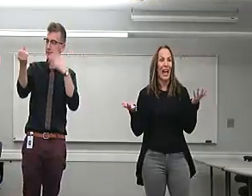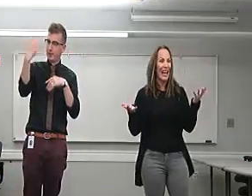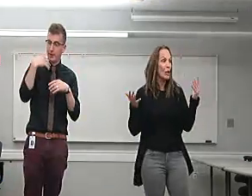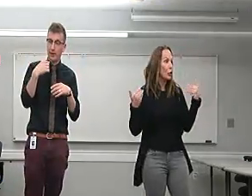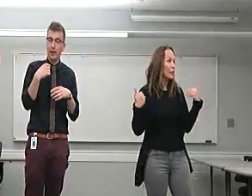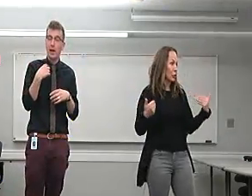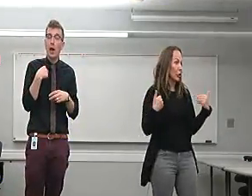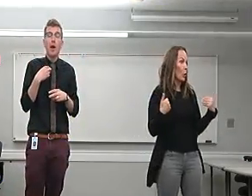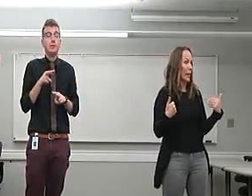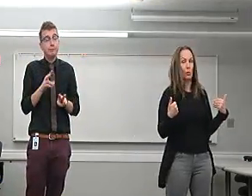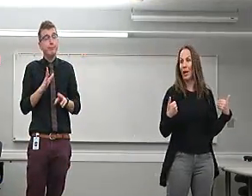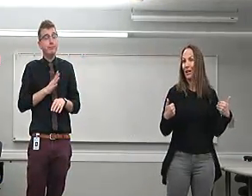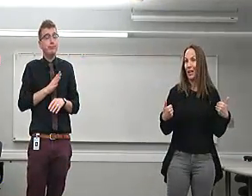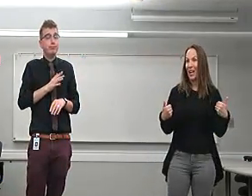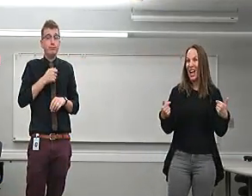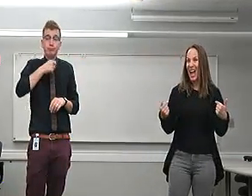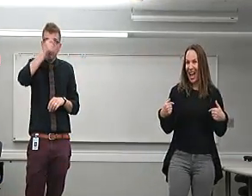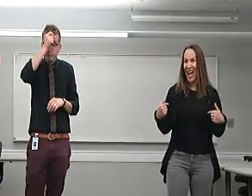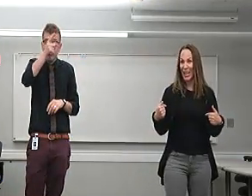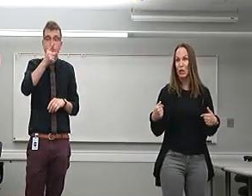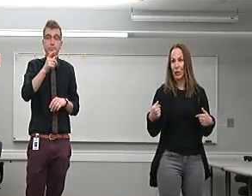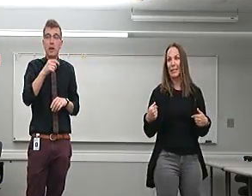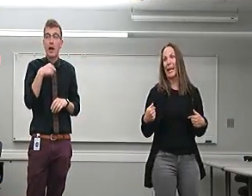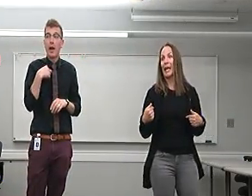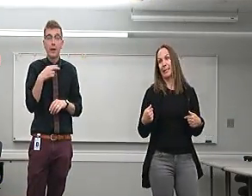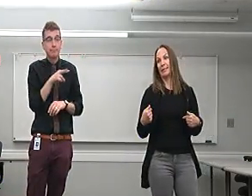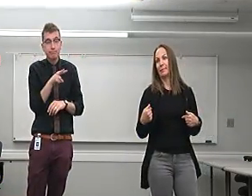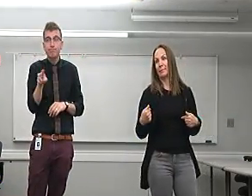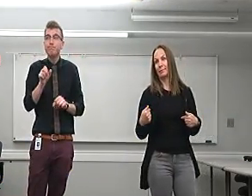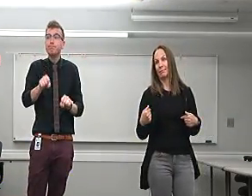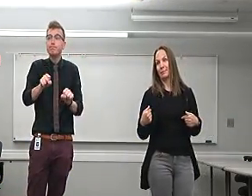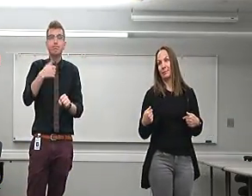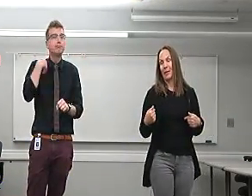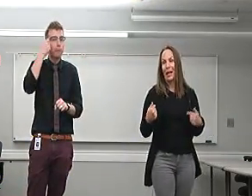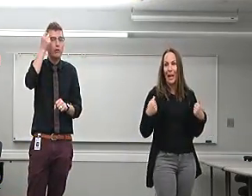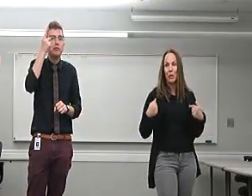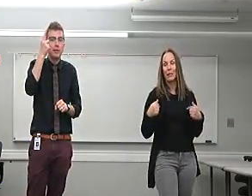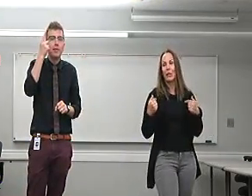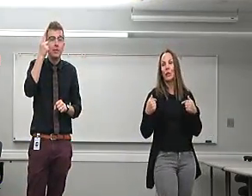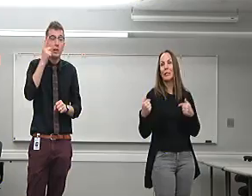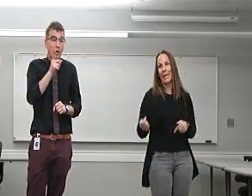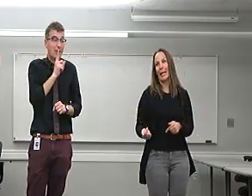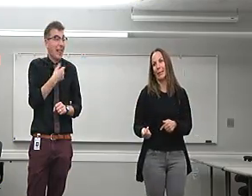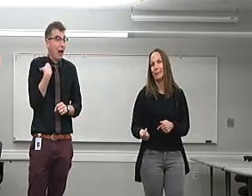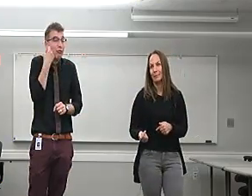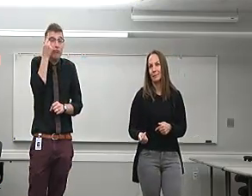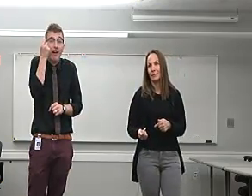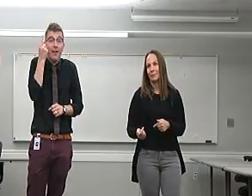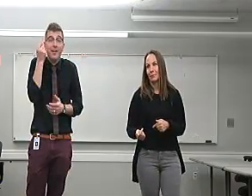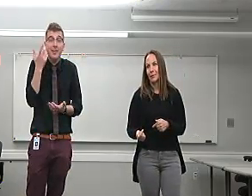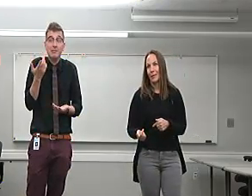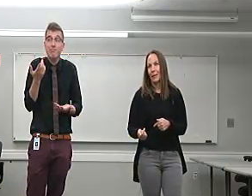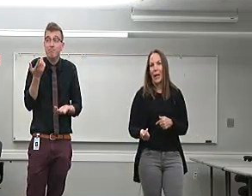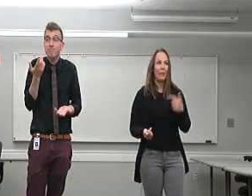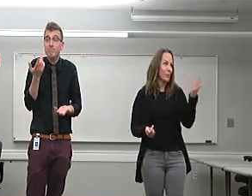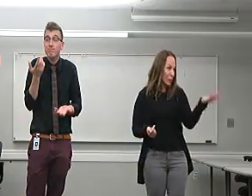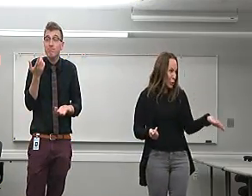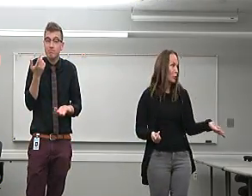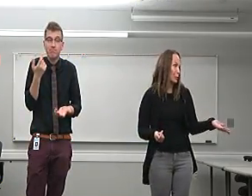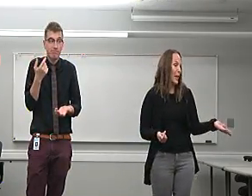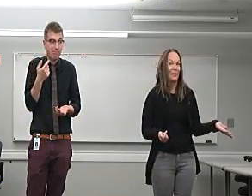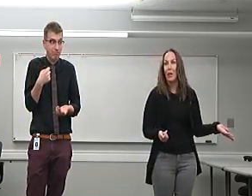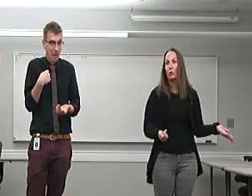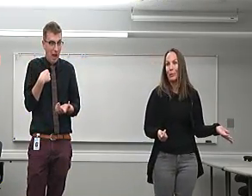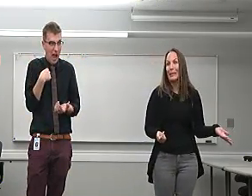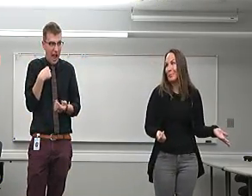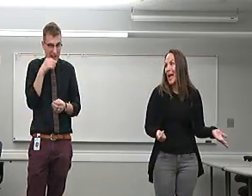guess what? I understand. I actually understand. I was you. I felt really